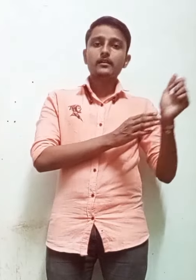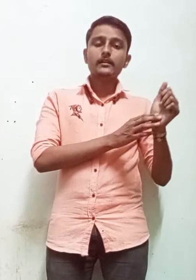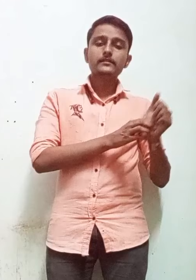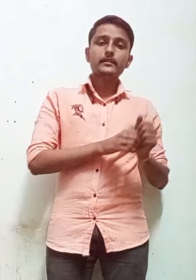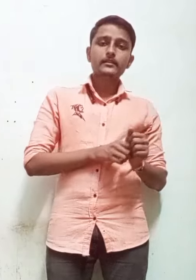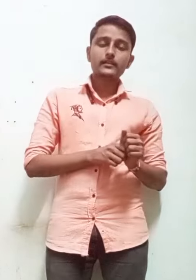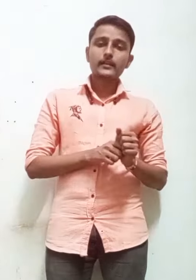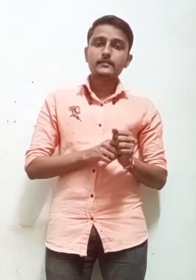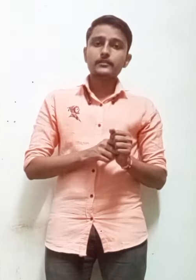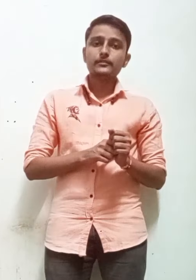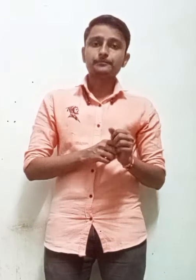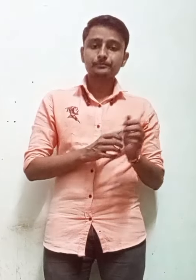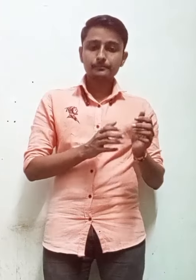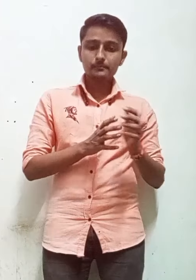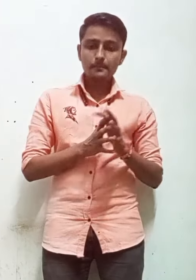is the initialization.